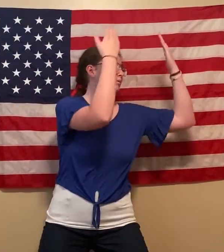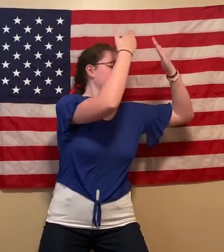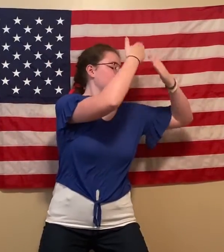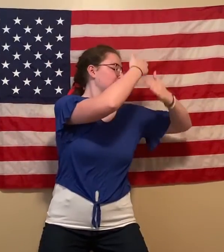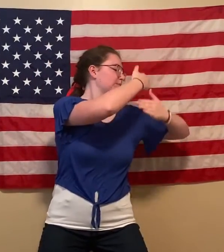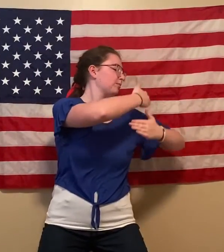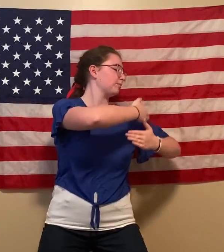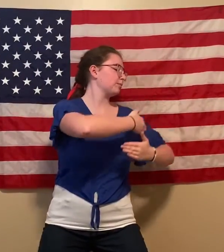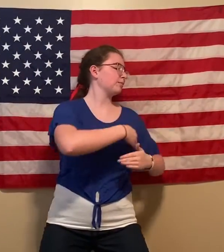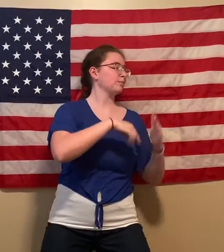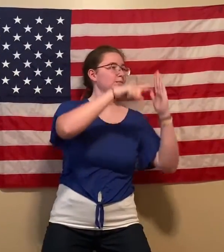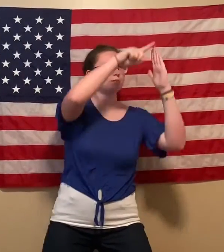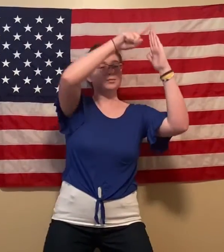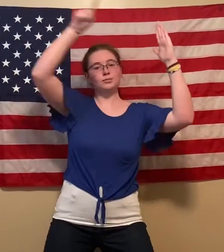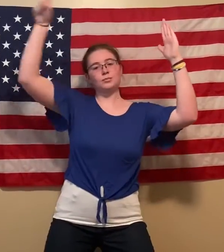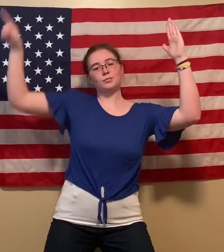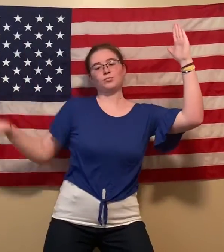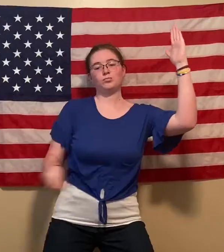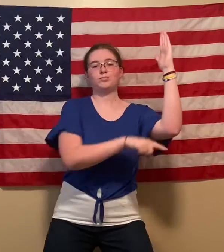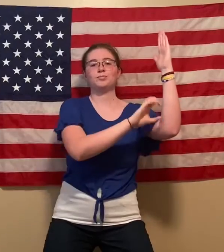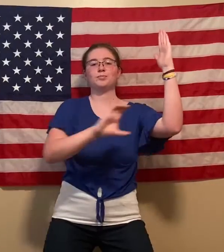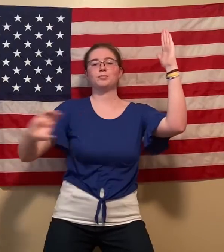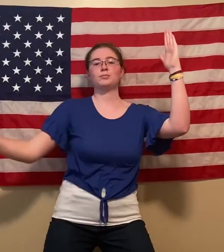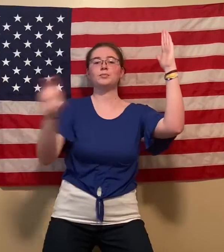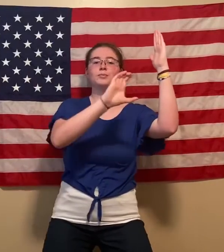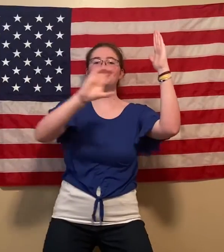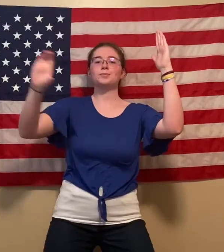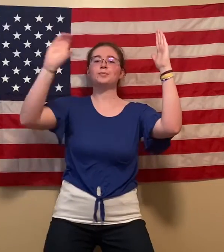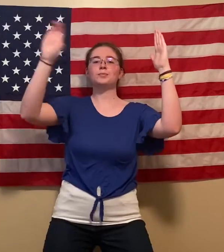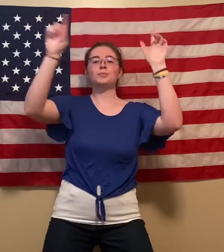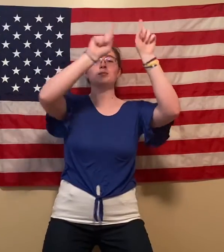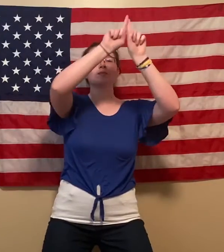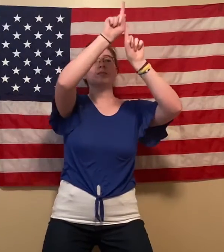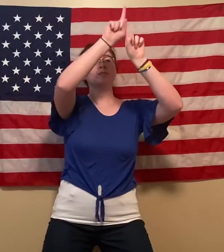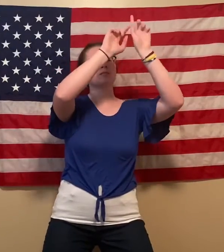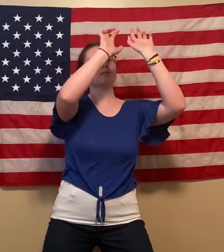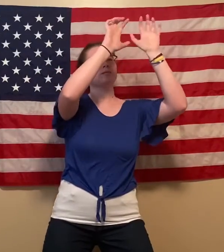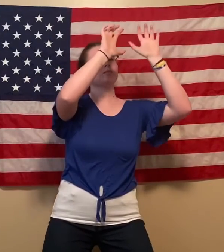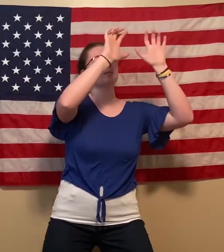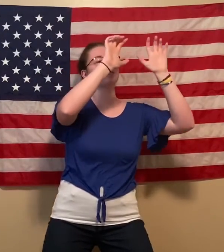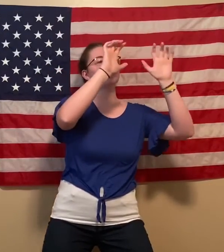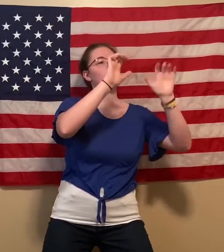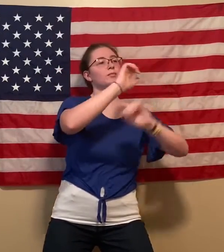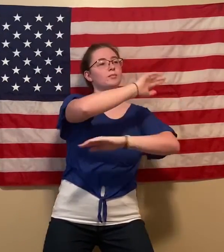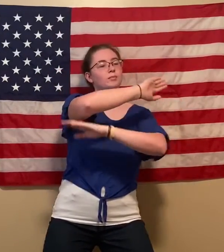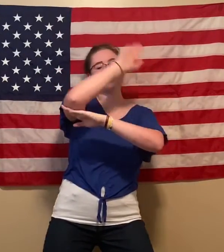last gleaming Whose broad stripes and bright stars through the